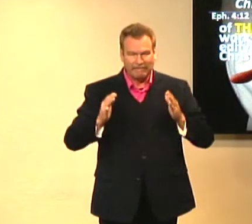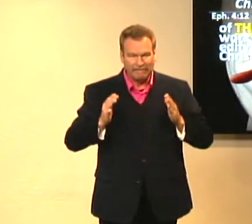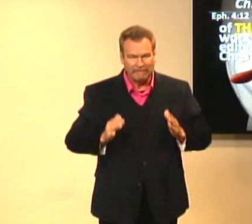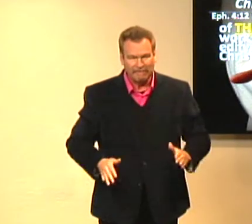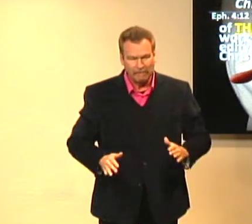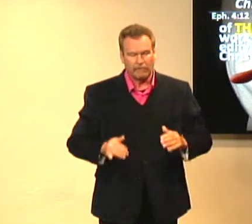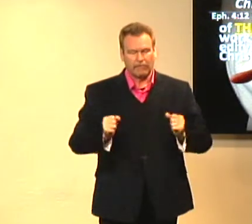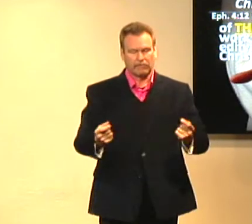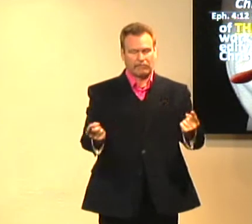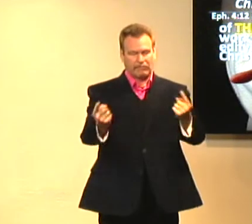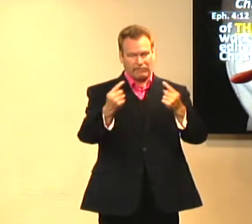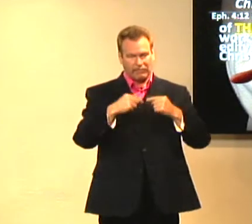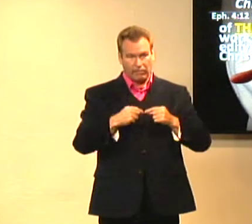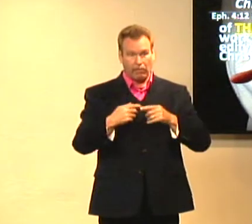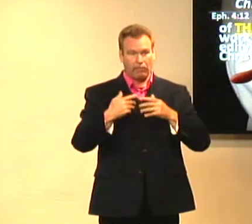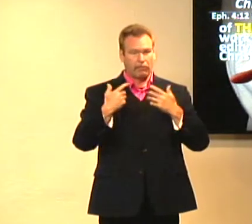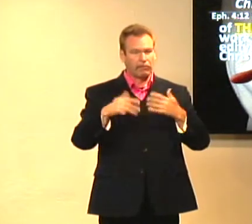But they were not true believers.